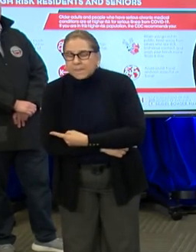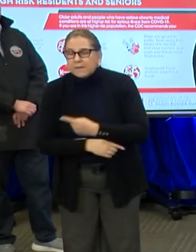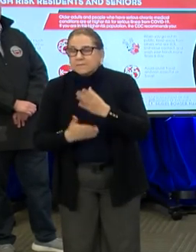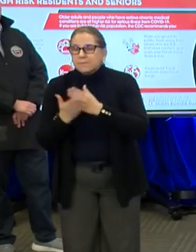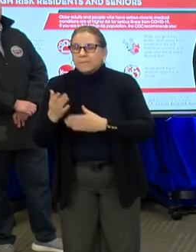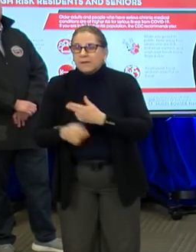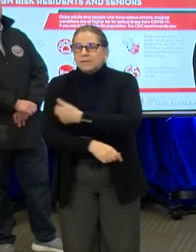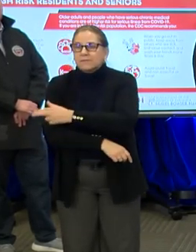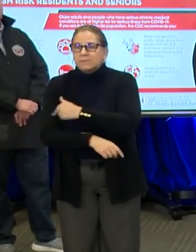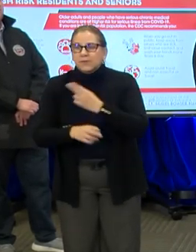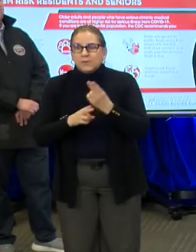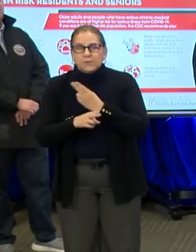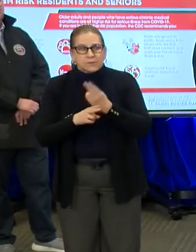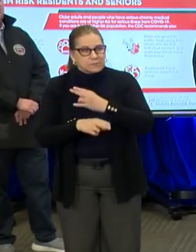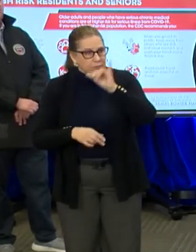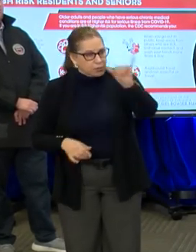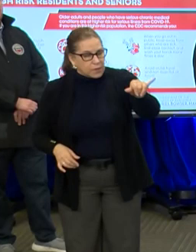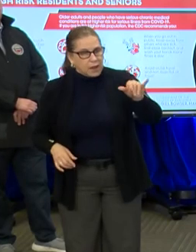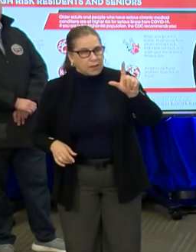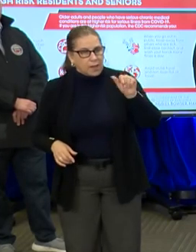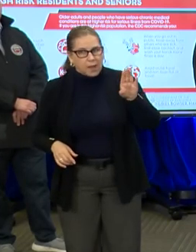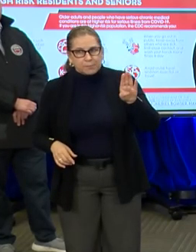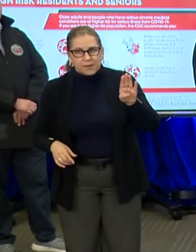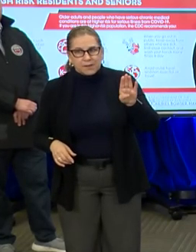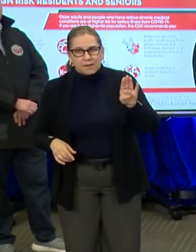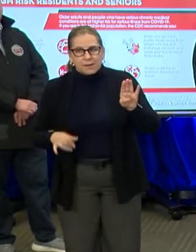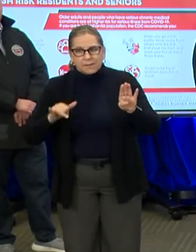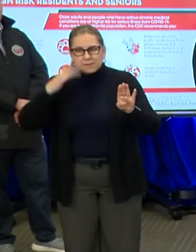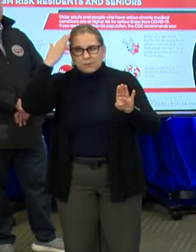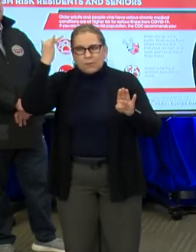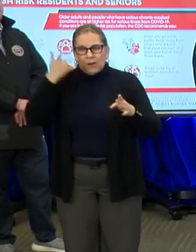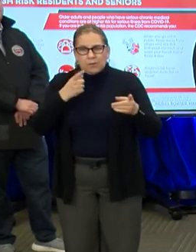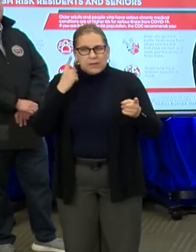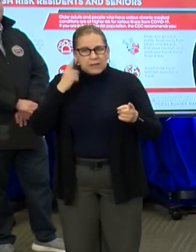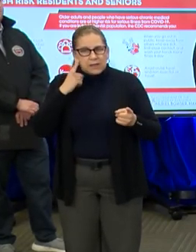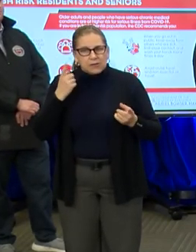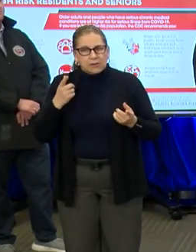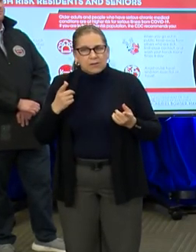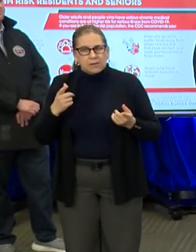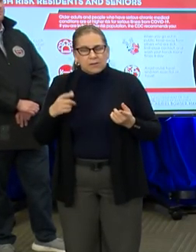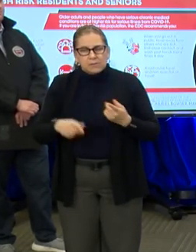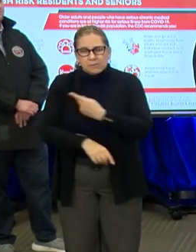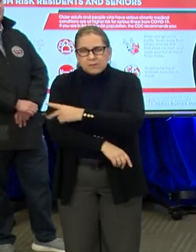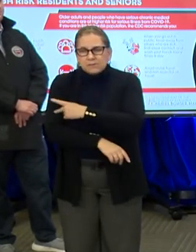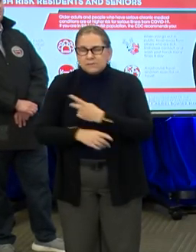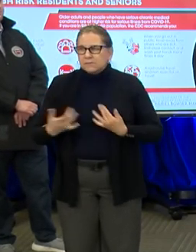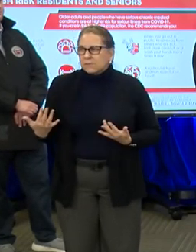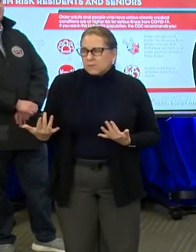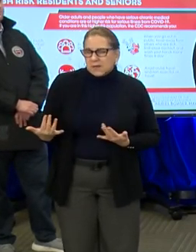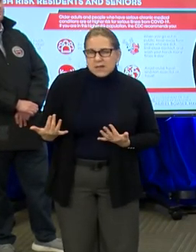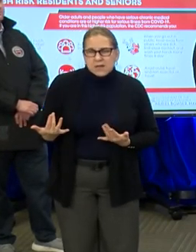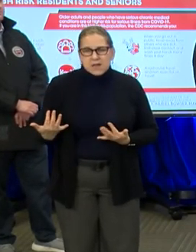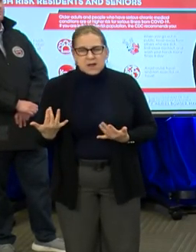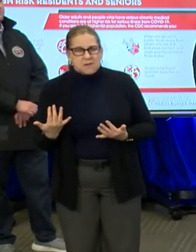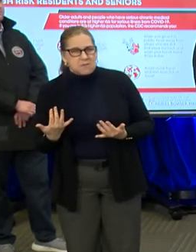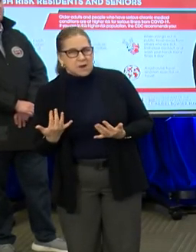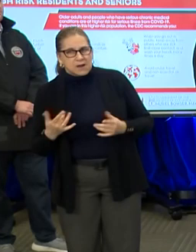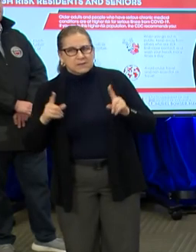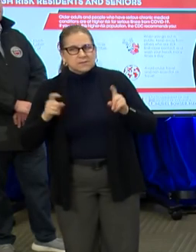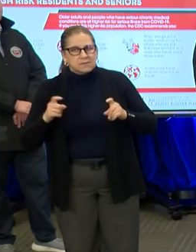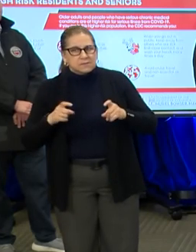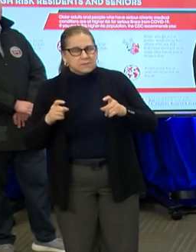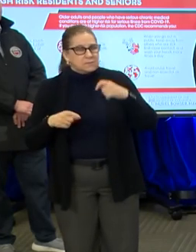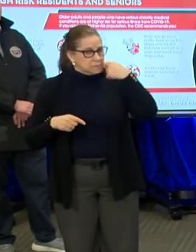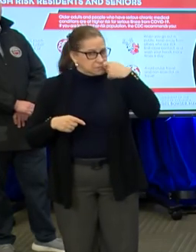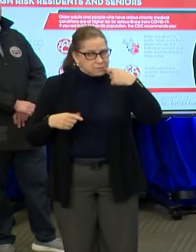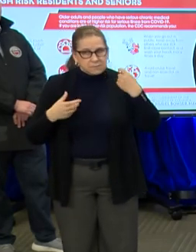patients' experiences with some of the testing sites or some of the healthcare systems. If their test, this tube, is being sent to